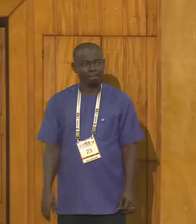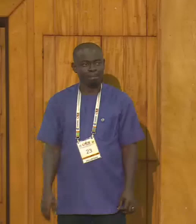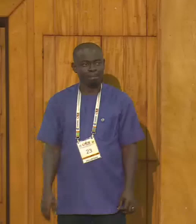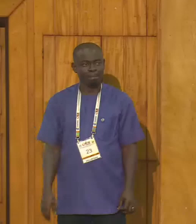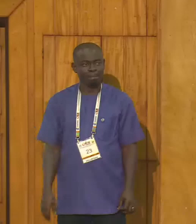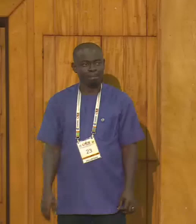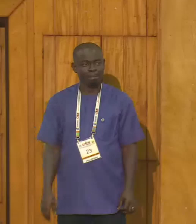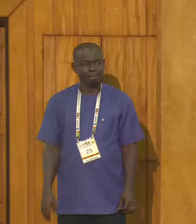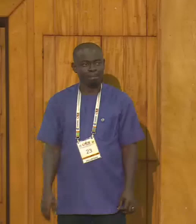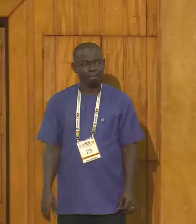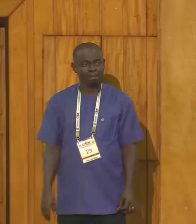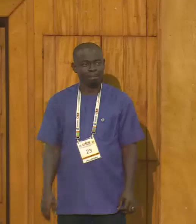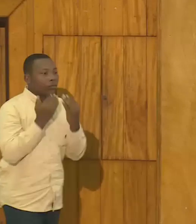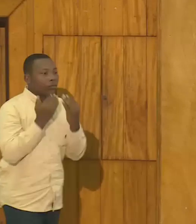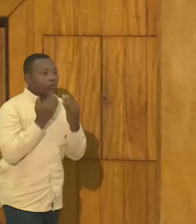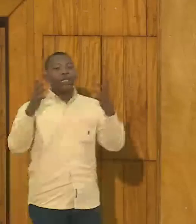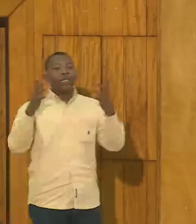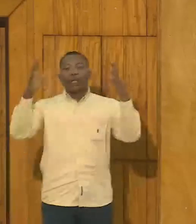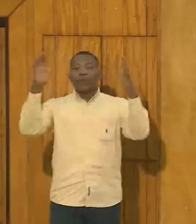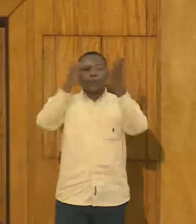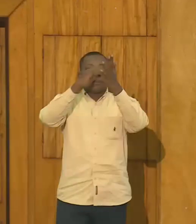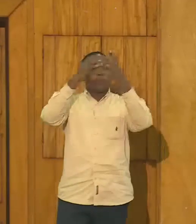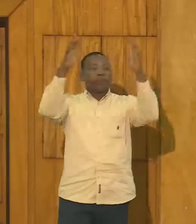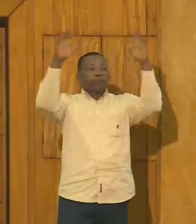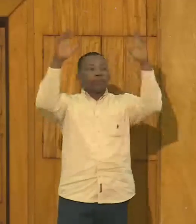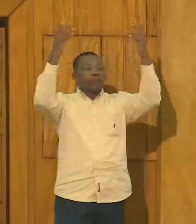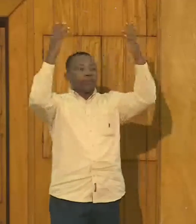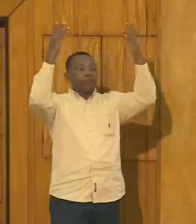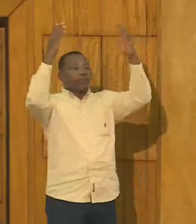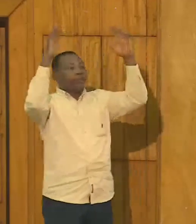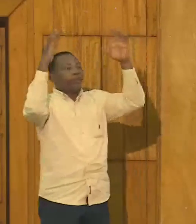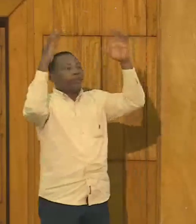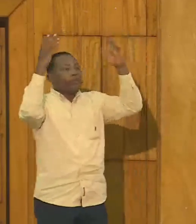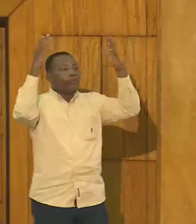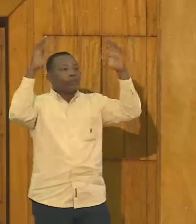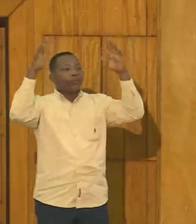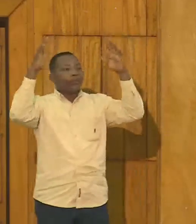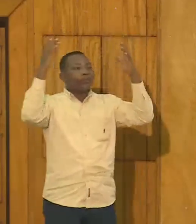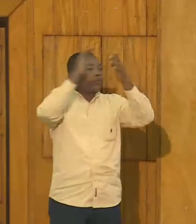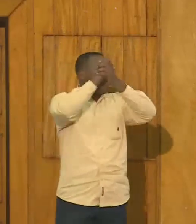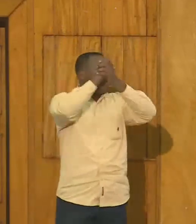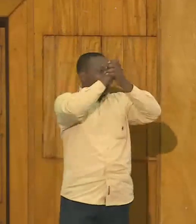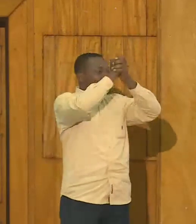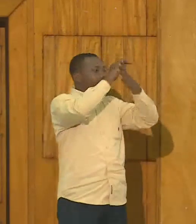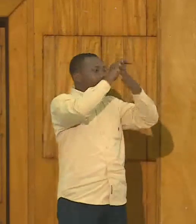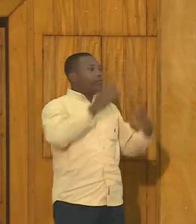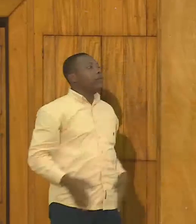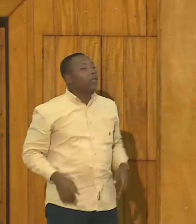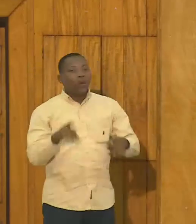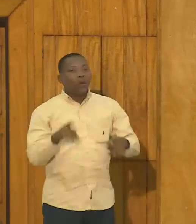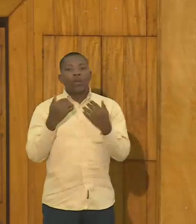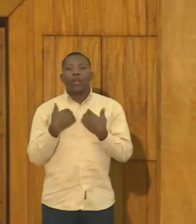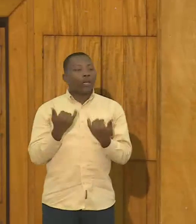Thank you so much. Let's give another round of applause to all our speakers. Excellent presentations. Thank you. We now have